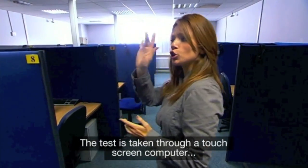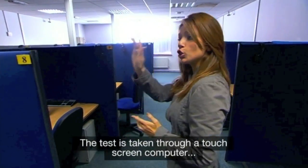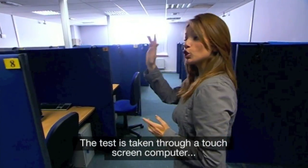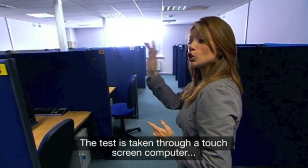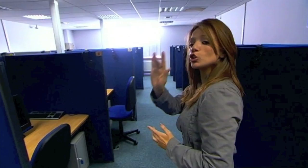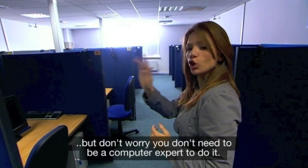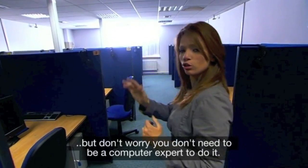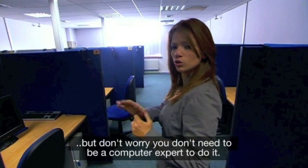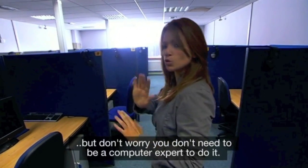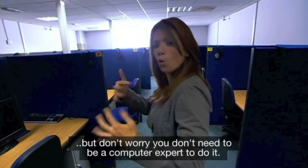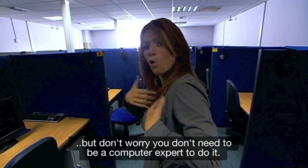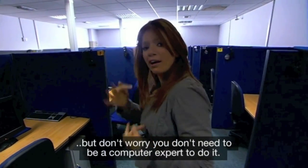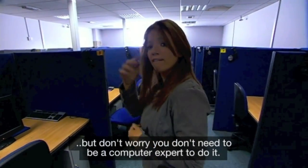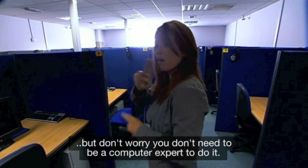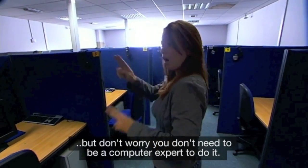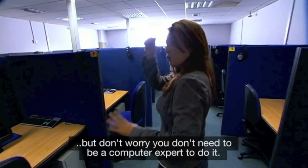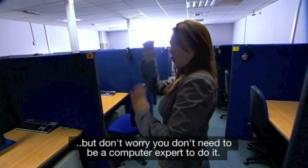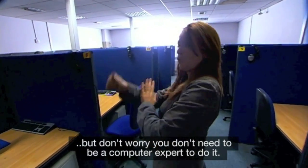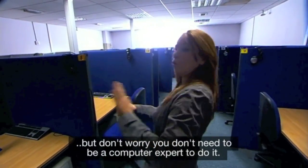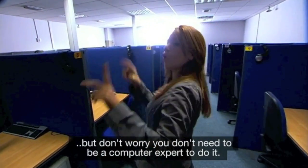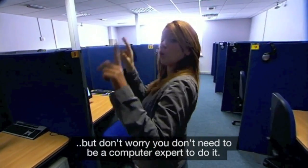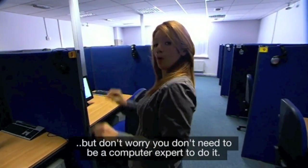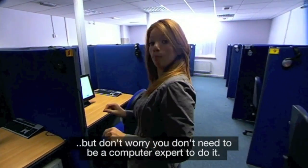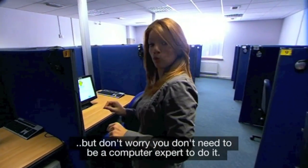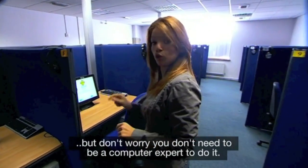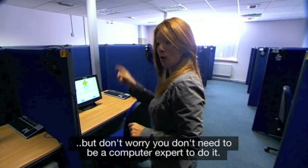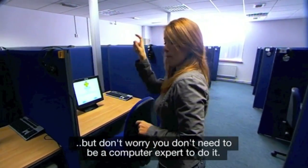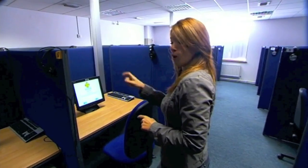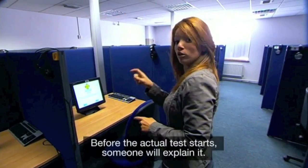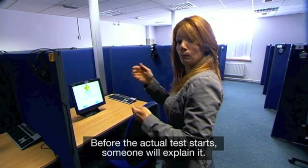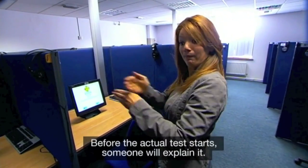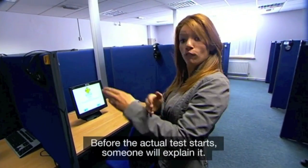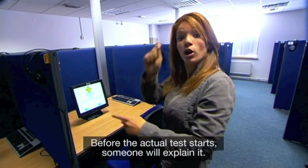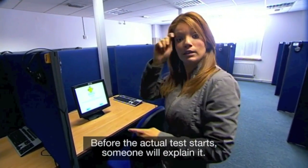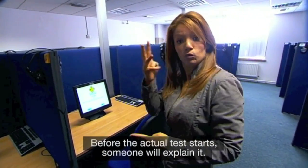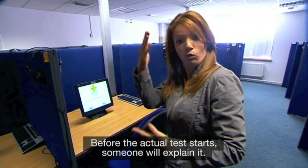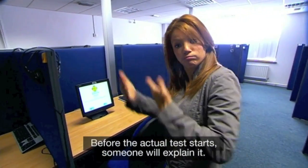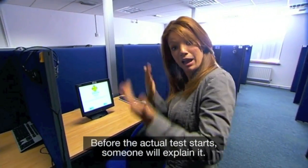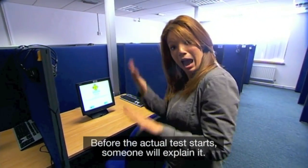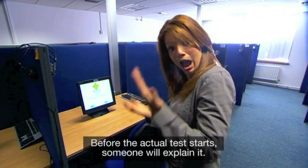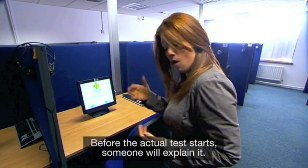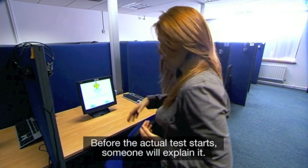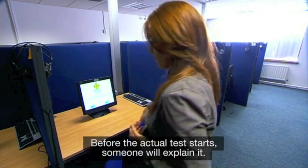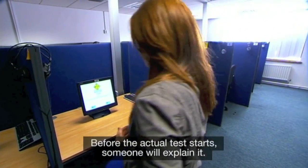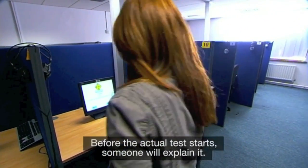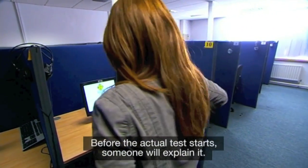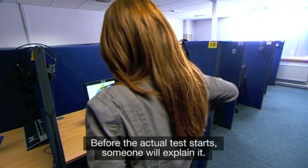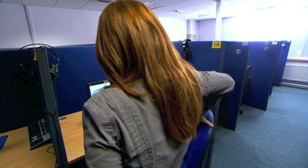worry, you don't need to be a computer expert to do it. Before the test starts, someone will explain it. If you're doing the test